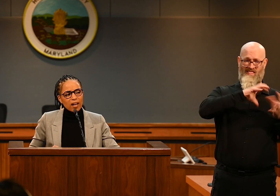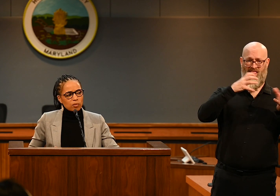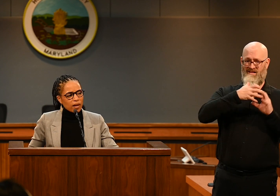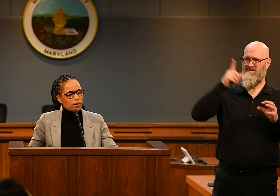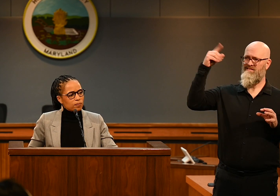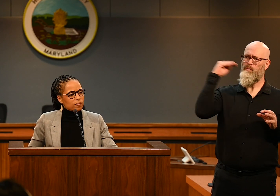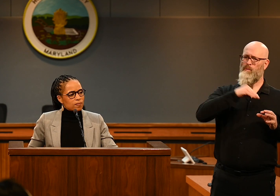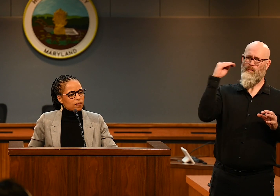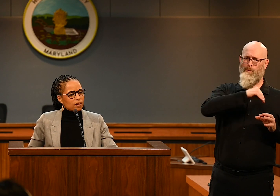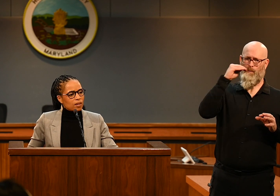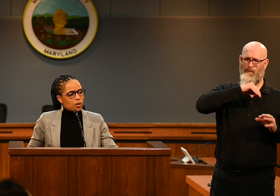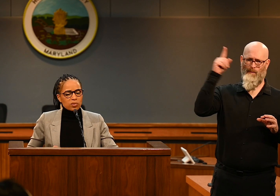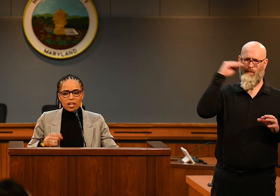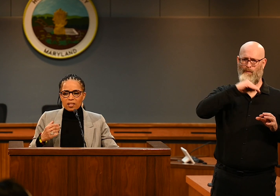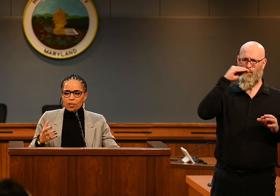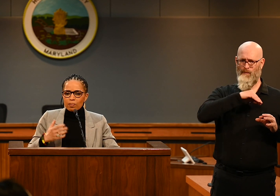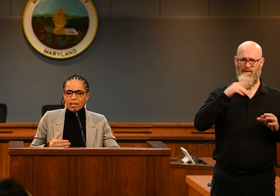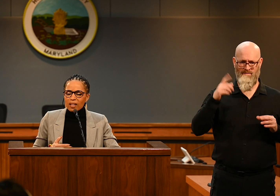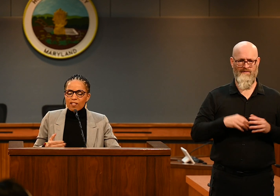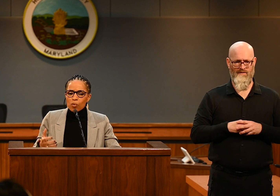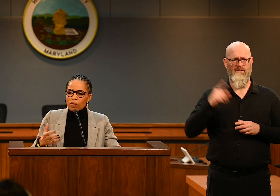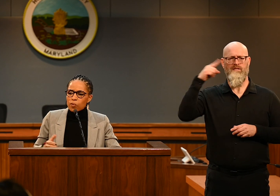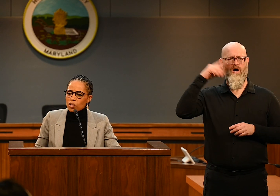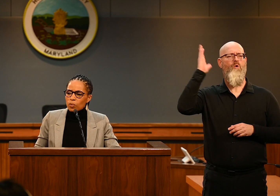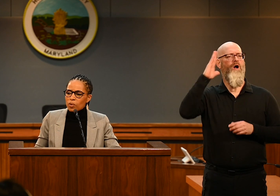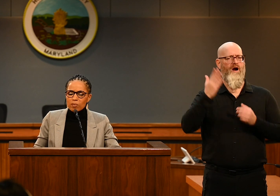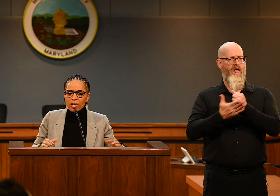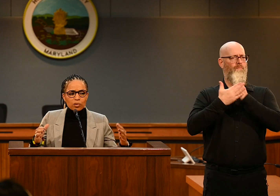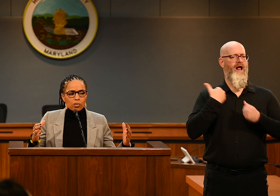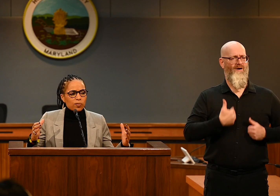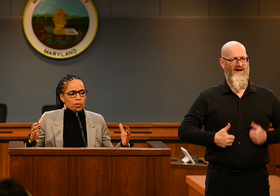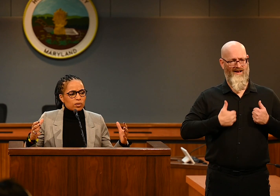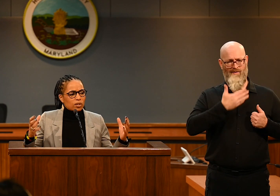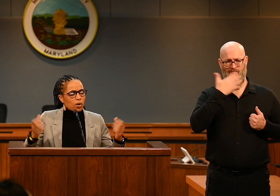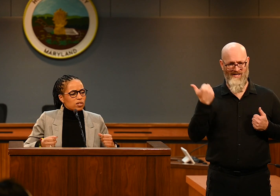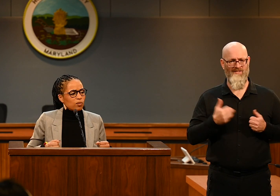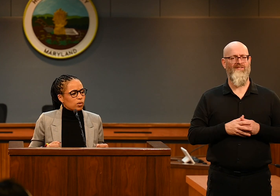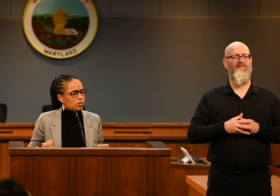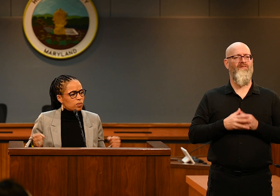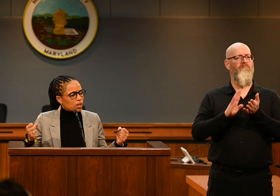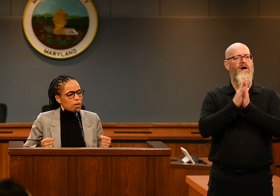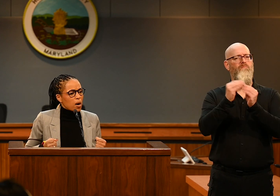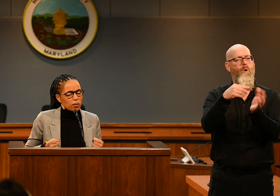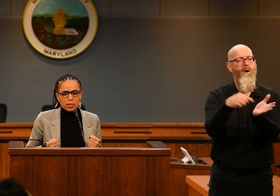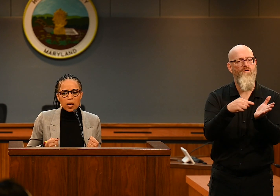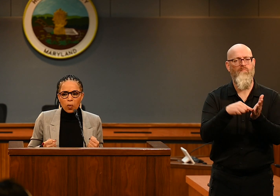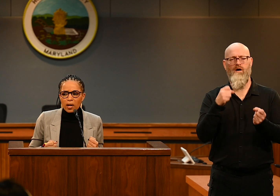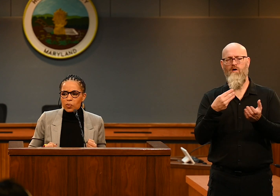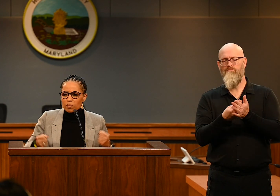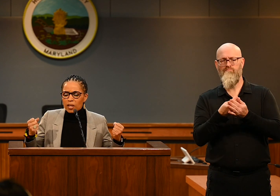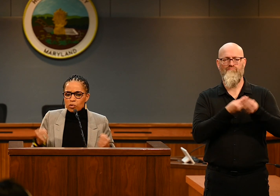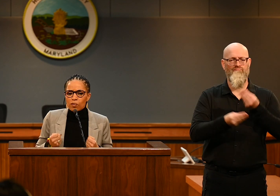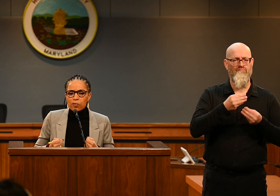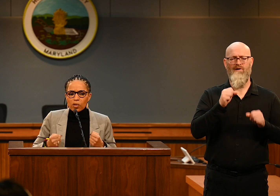our lives better, who said that they would make life more affordable, that we'd be able to afford the cost of groceries would go down on day